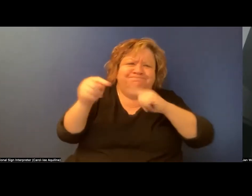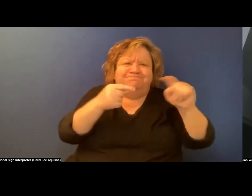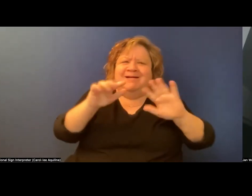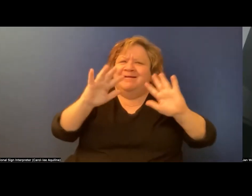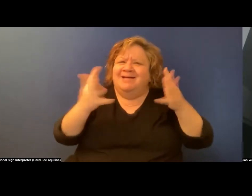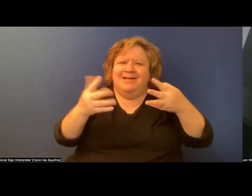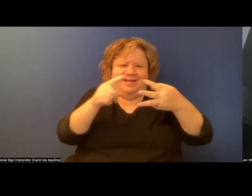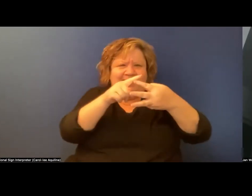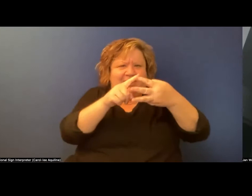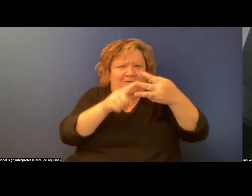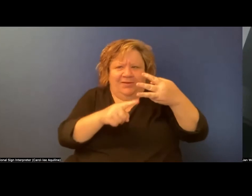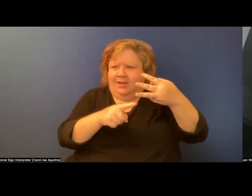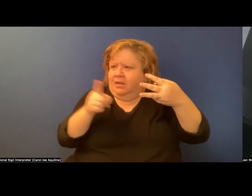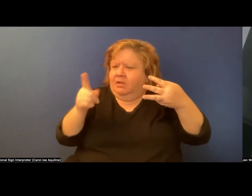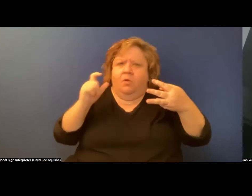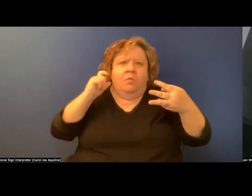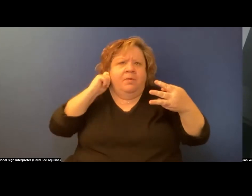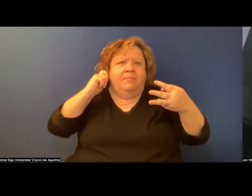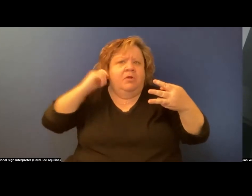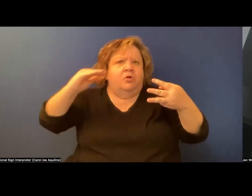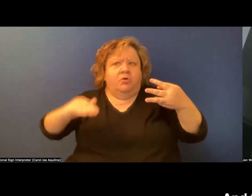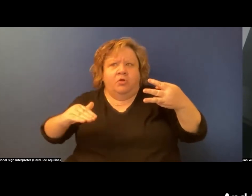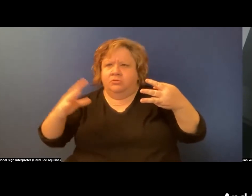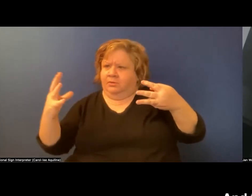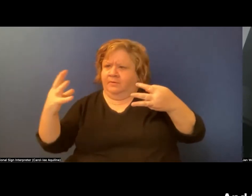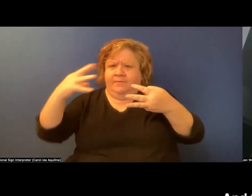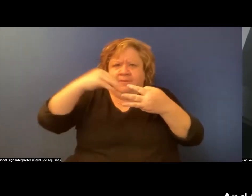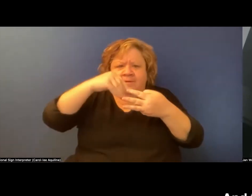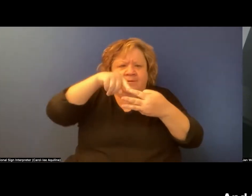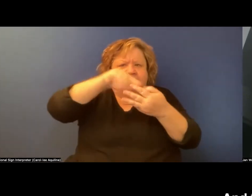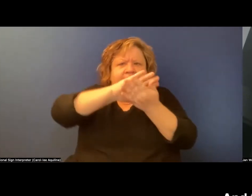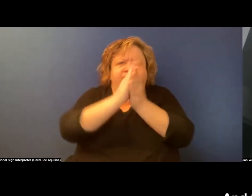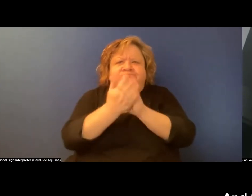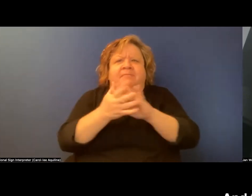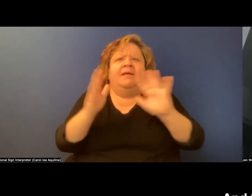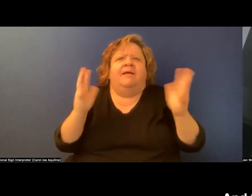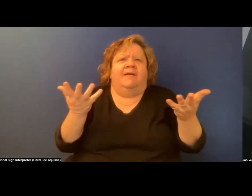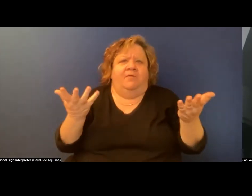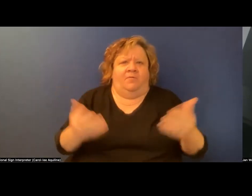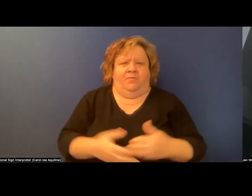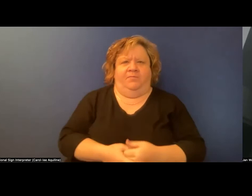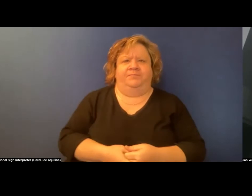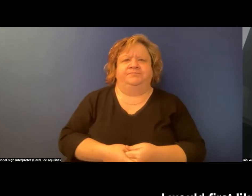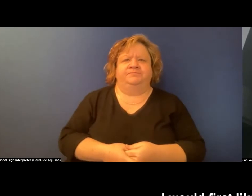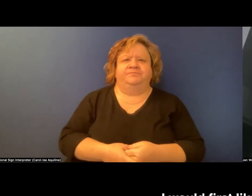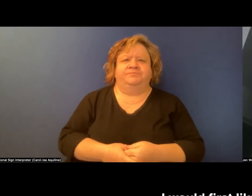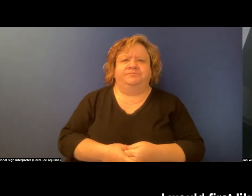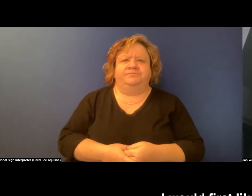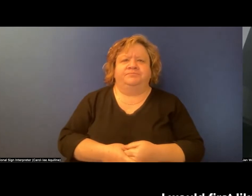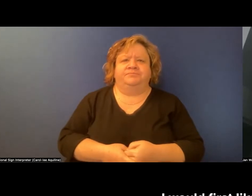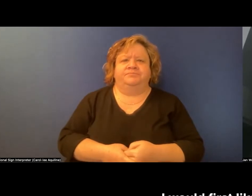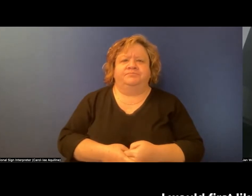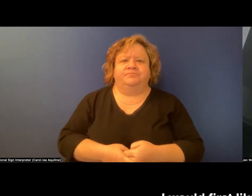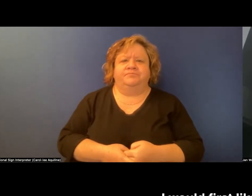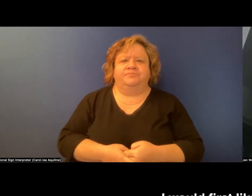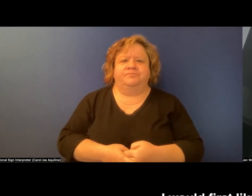in the context of climate crisis. And to explain you a little bit the Finnish view, I would first